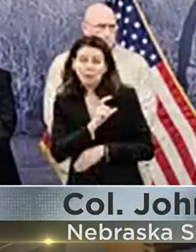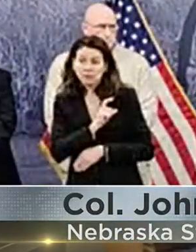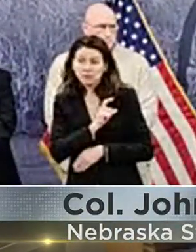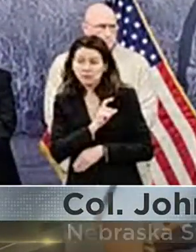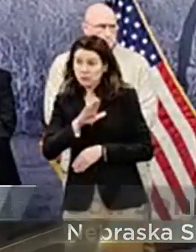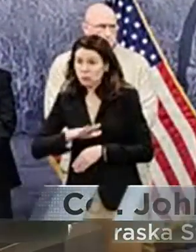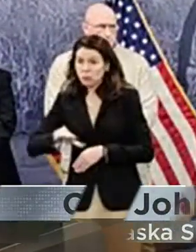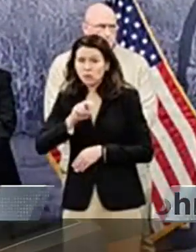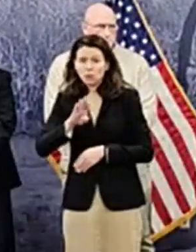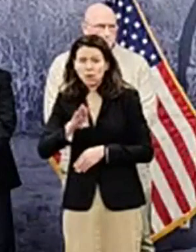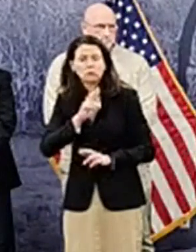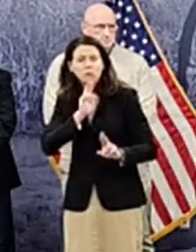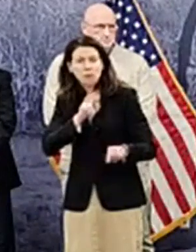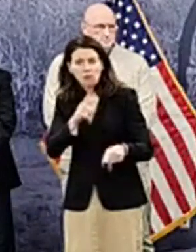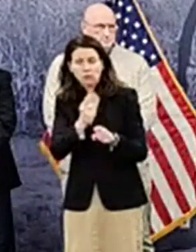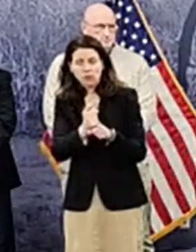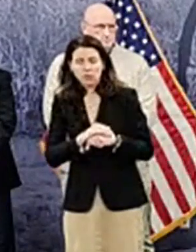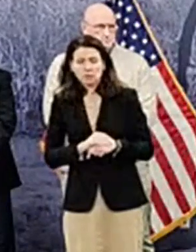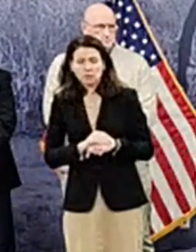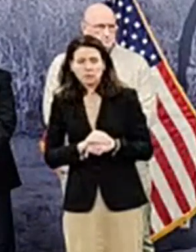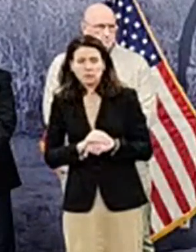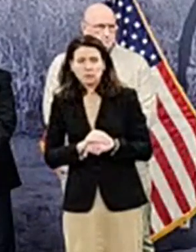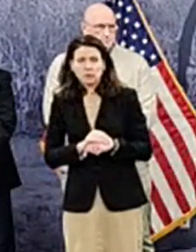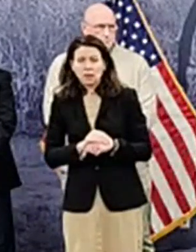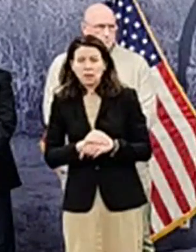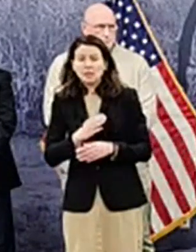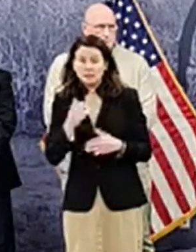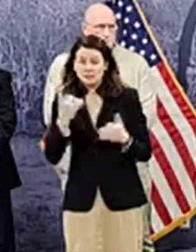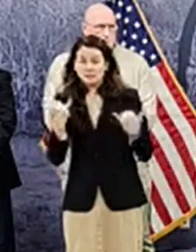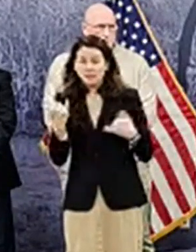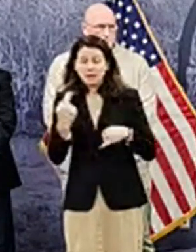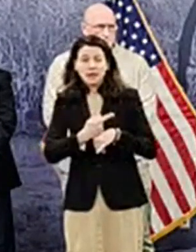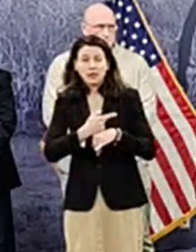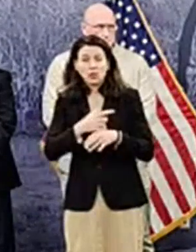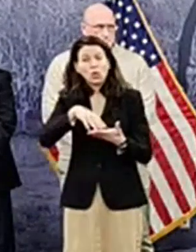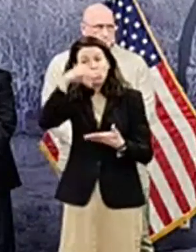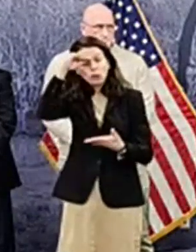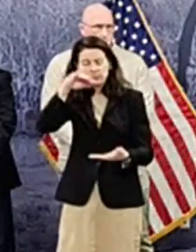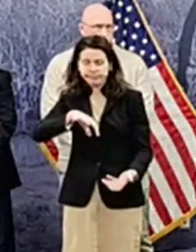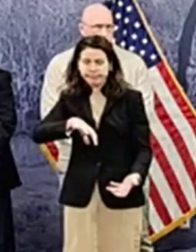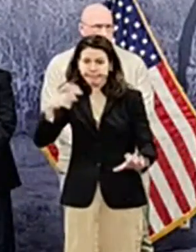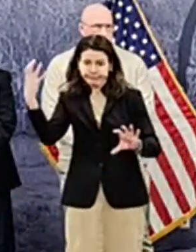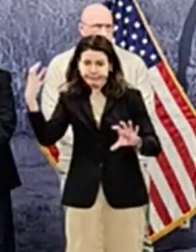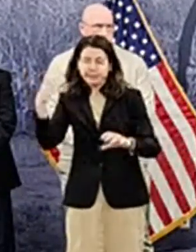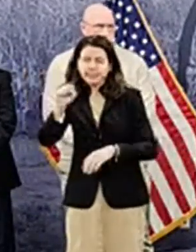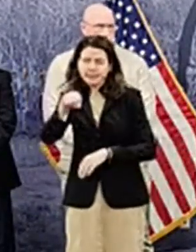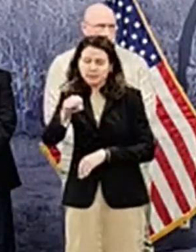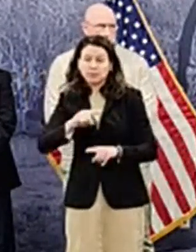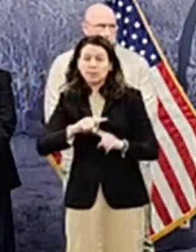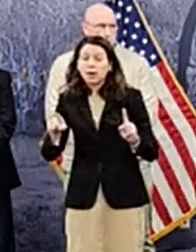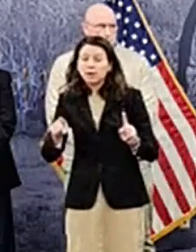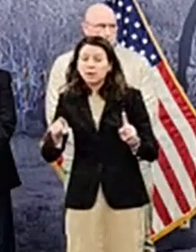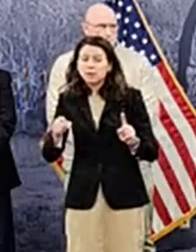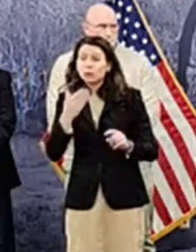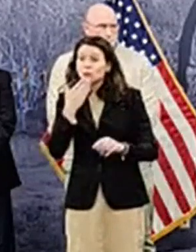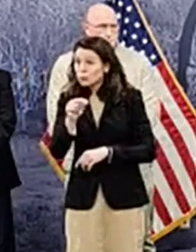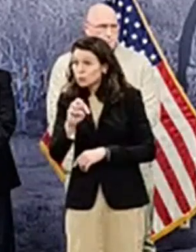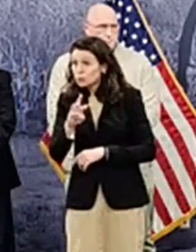appropriately. There was a disruption in learning today, but the good news is our kids are